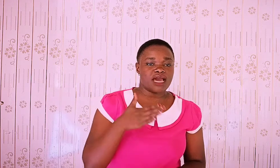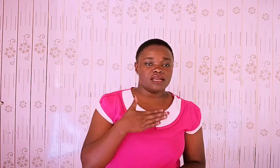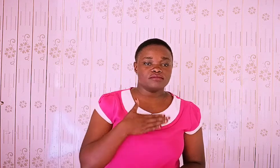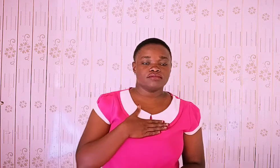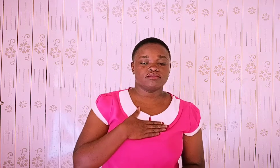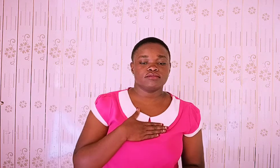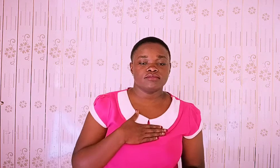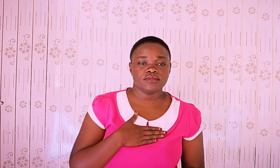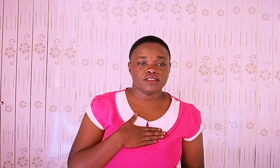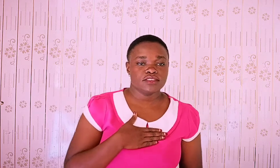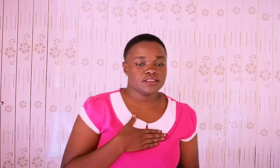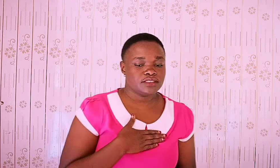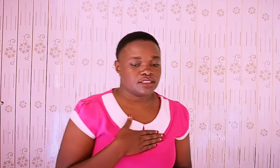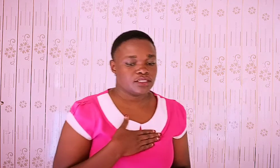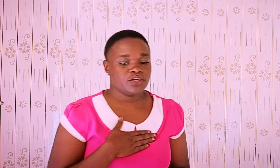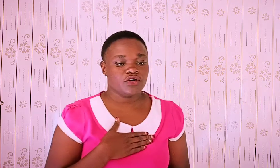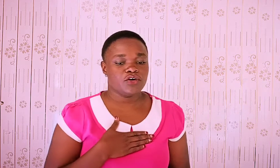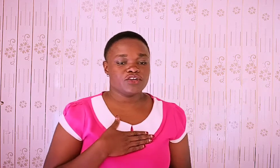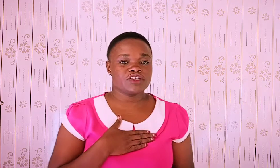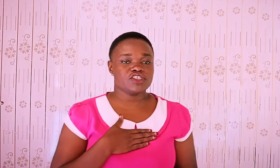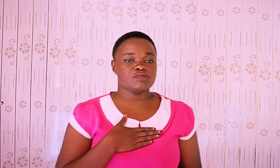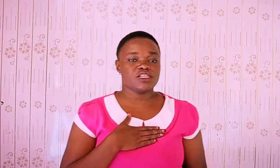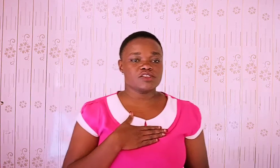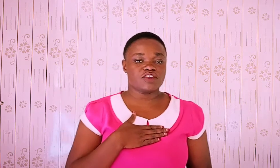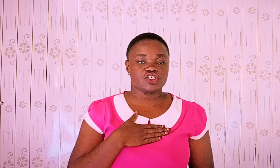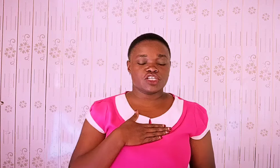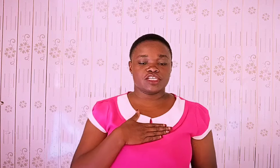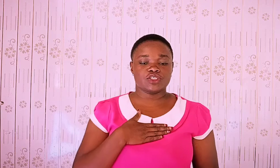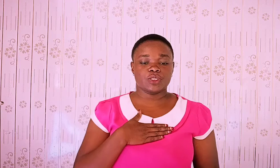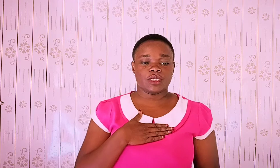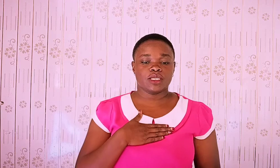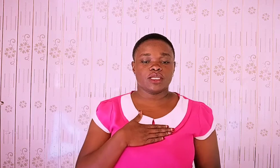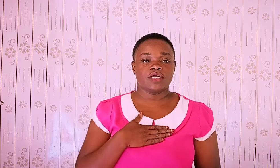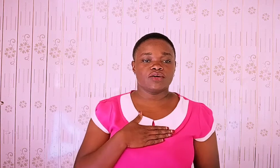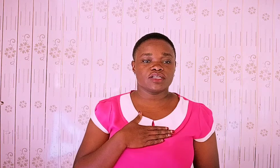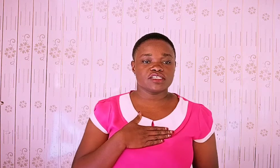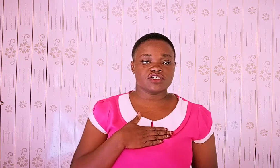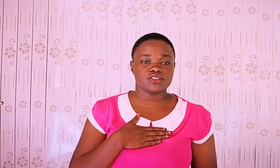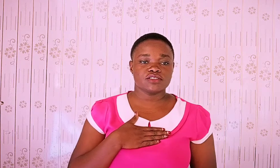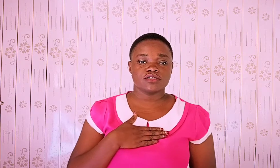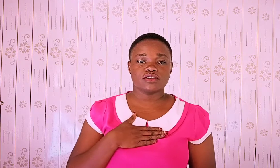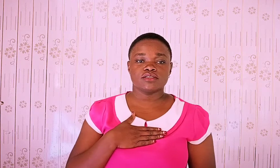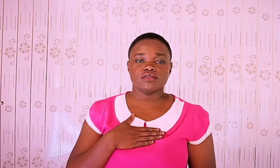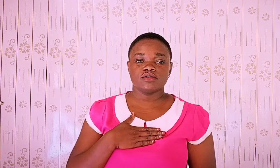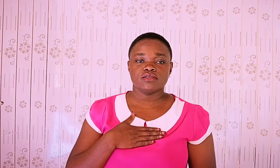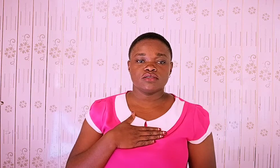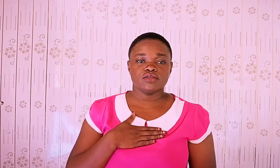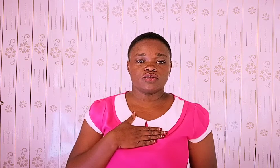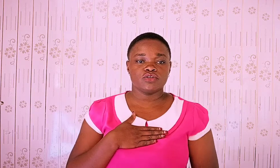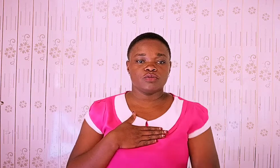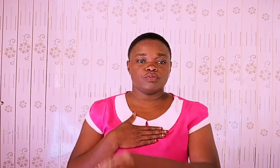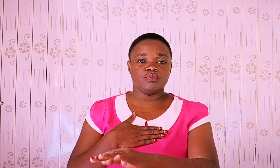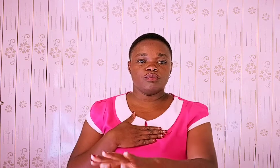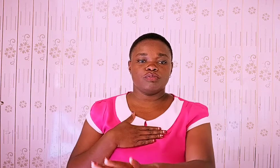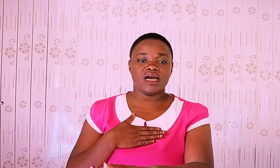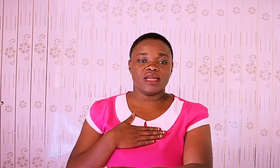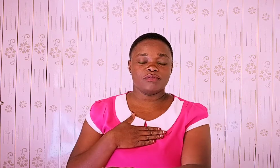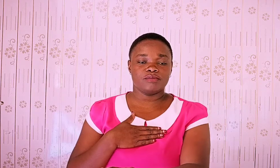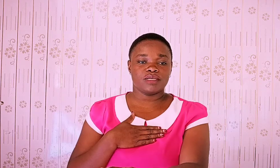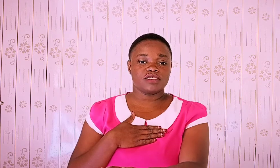palm On your chest. on your chest, place of articulation, orientation. You Open palm